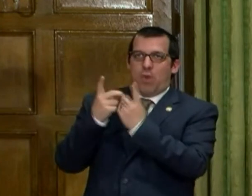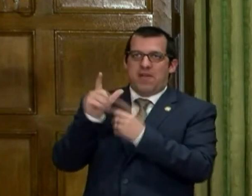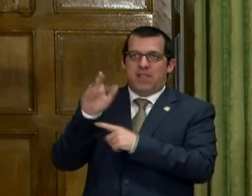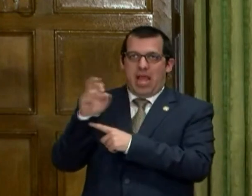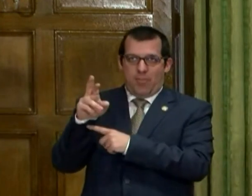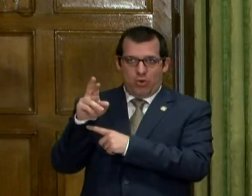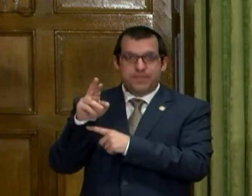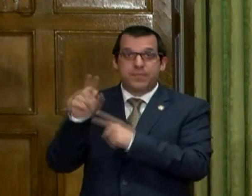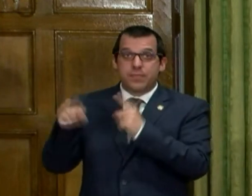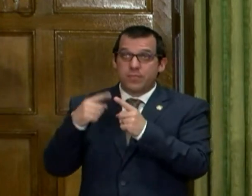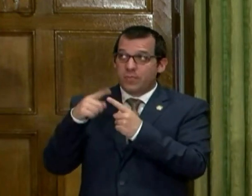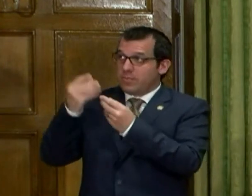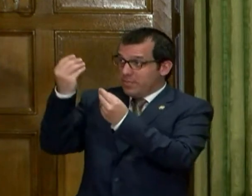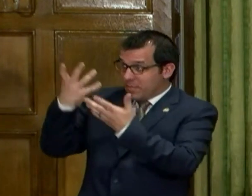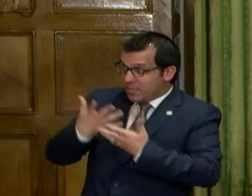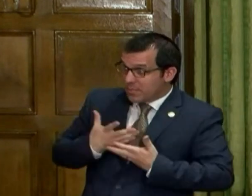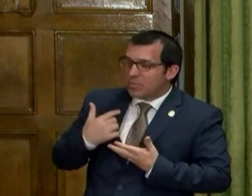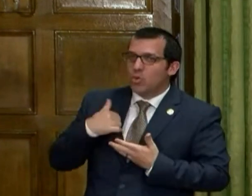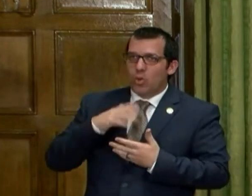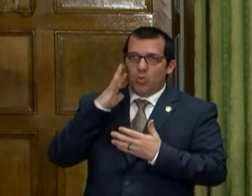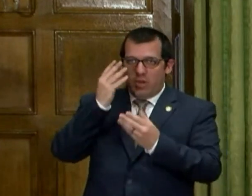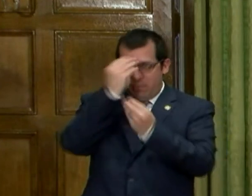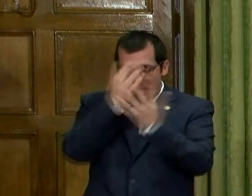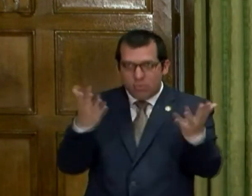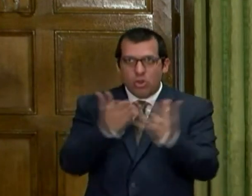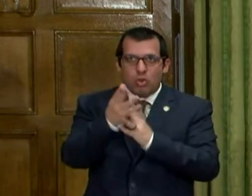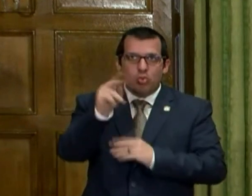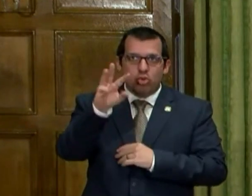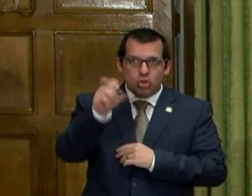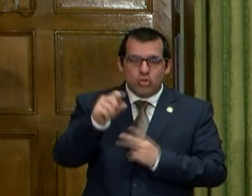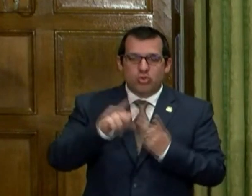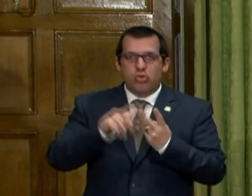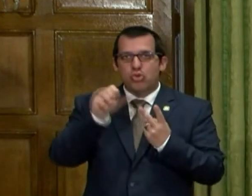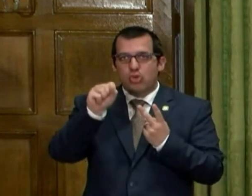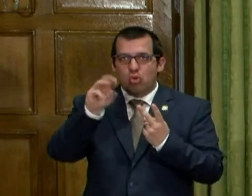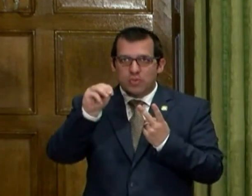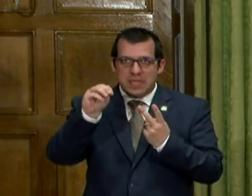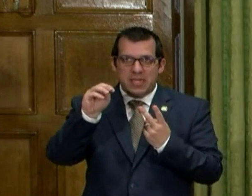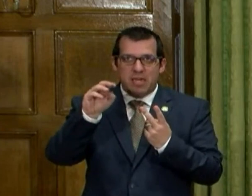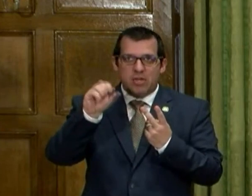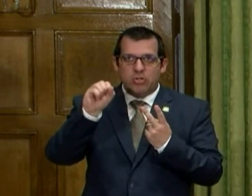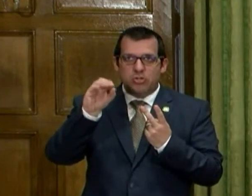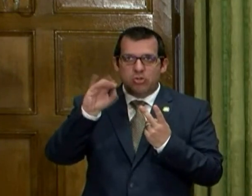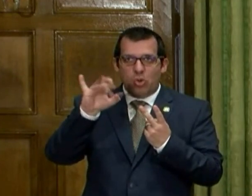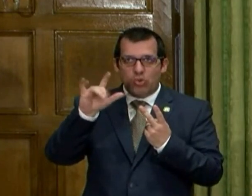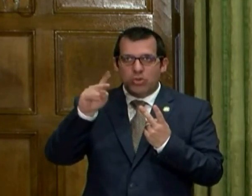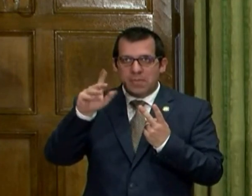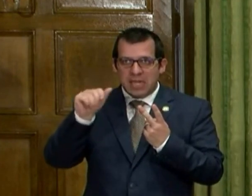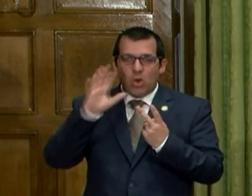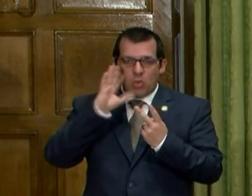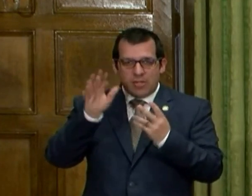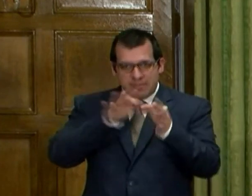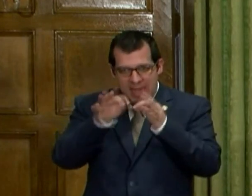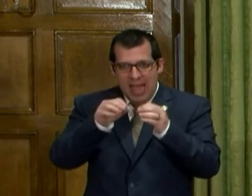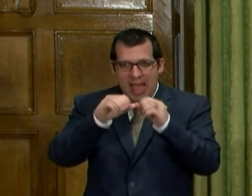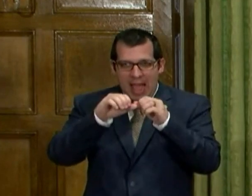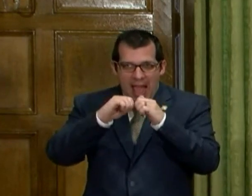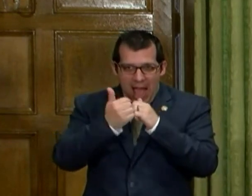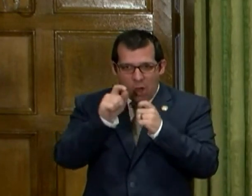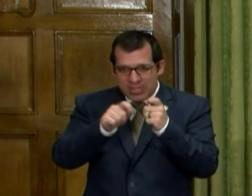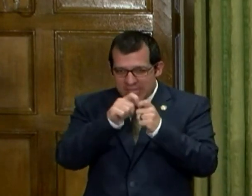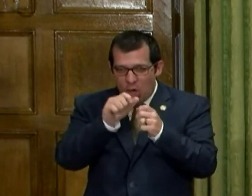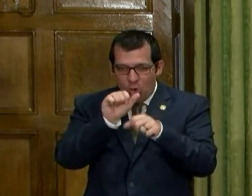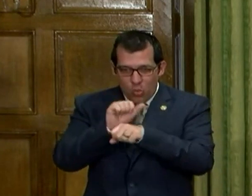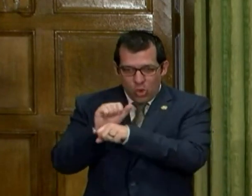As soon as we do, we will send out a news release. We'll send out through our social media channels just exactly how that's going to work. We hope to have that